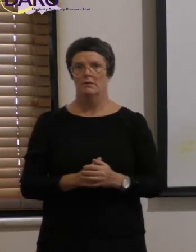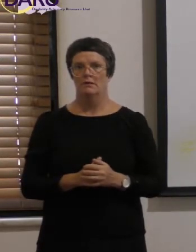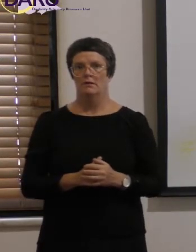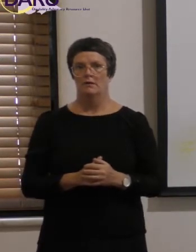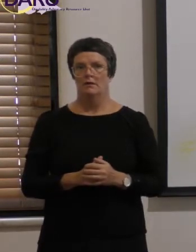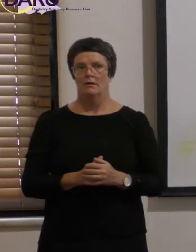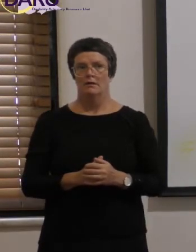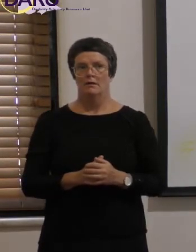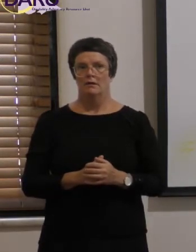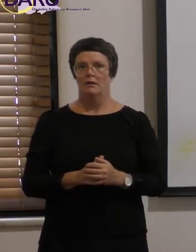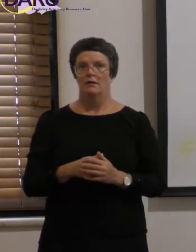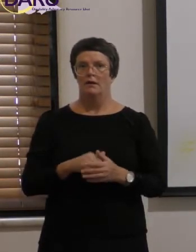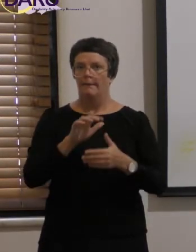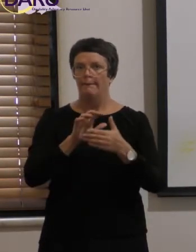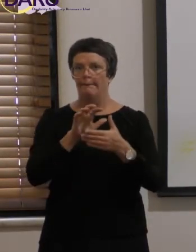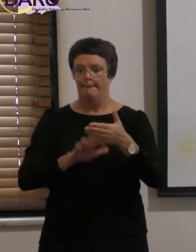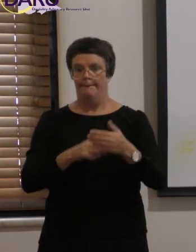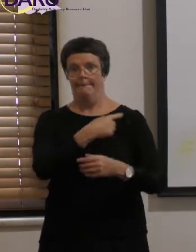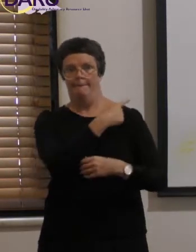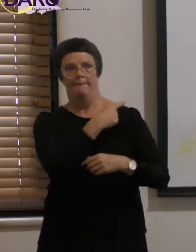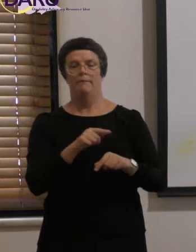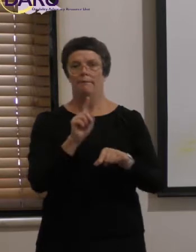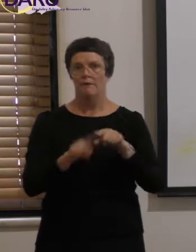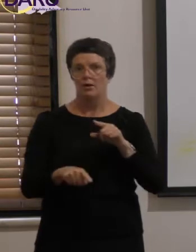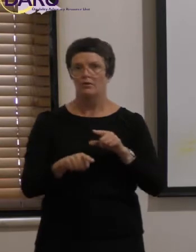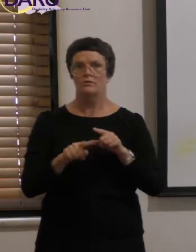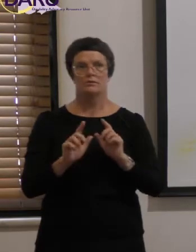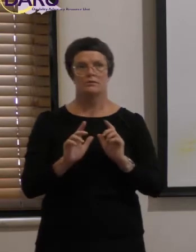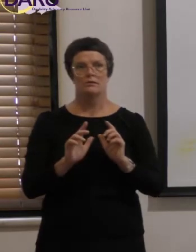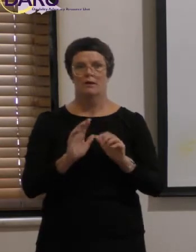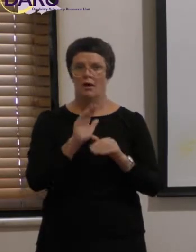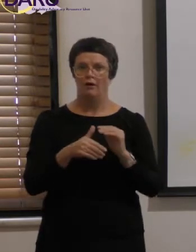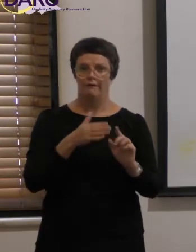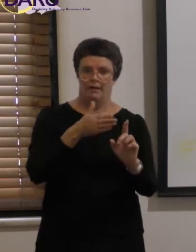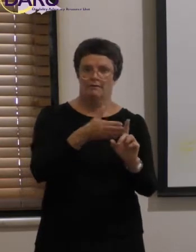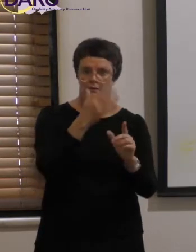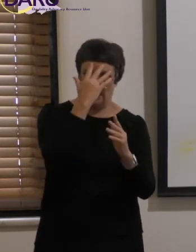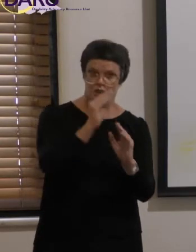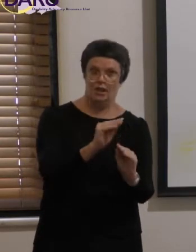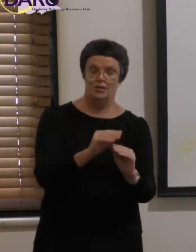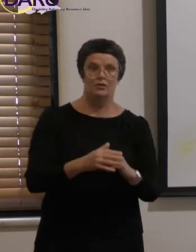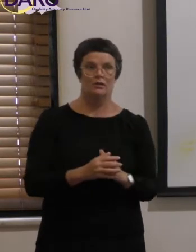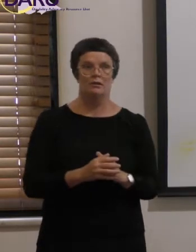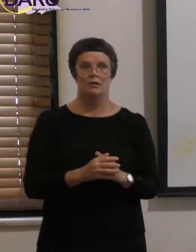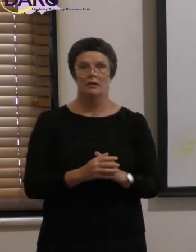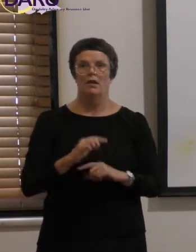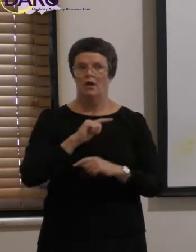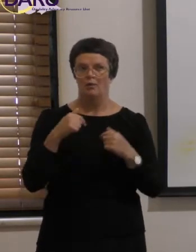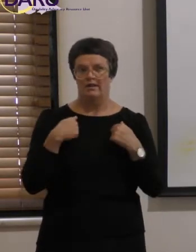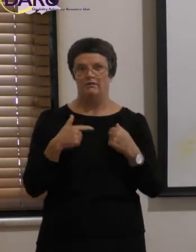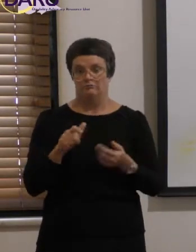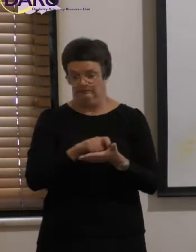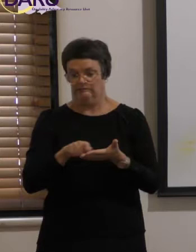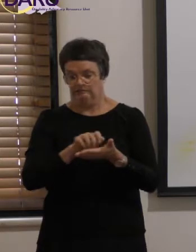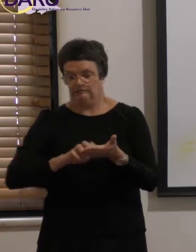directly related to education or relevant reviews, which we've really tried. We've actually gone full on with this because we actually wanted to